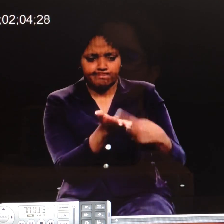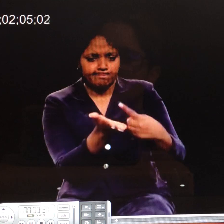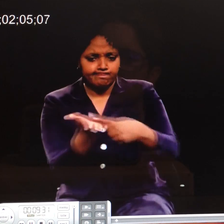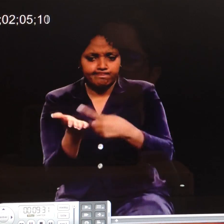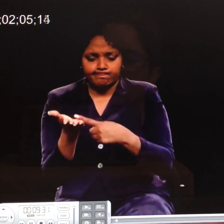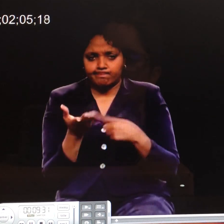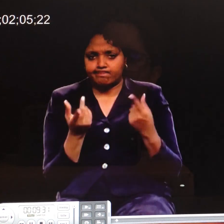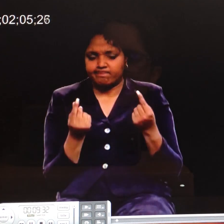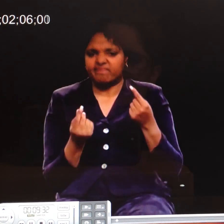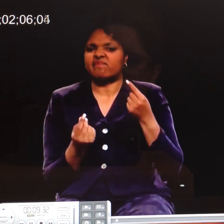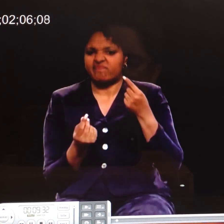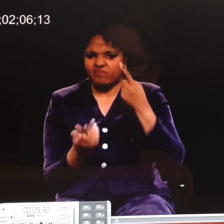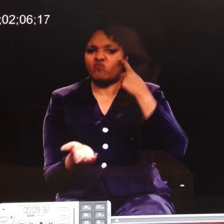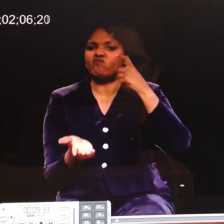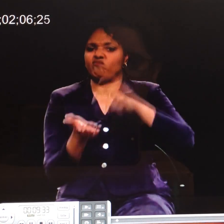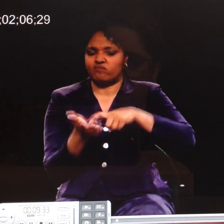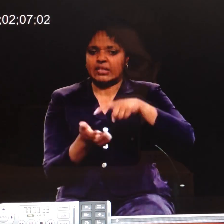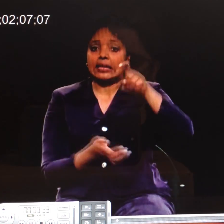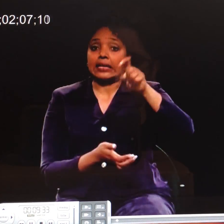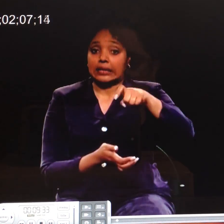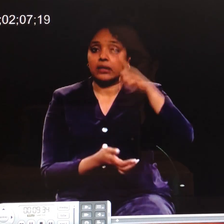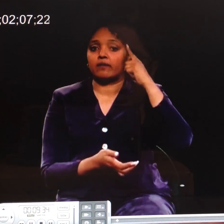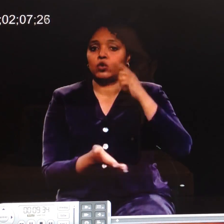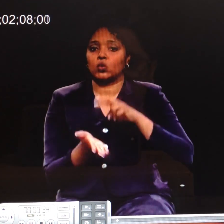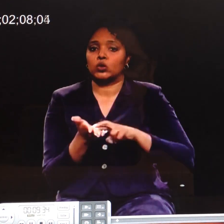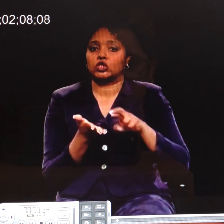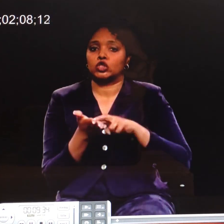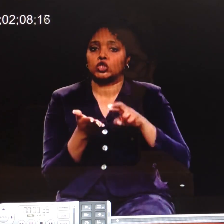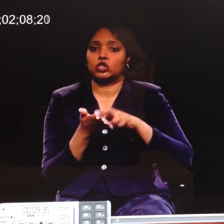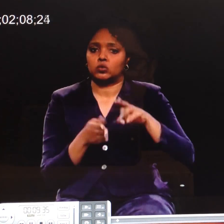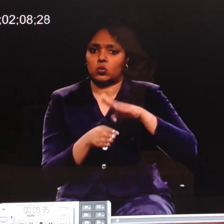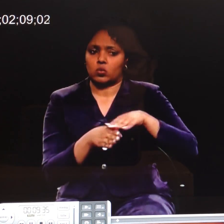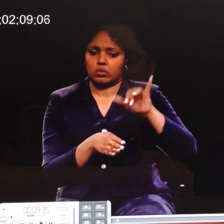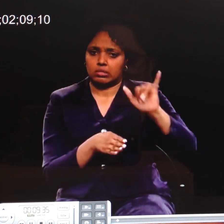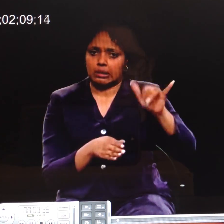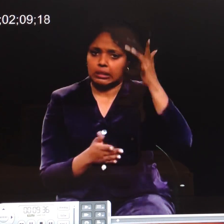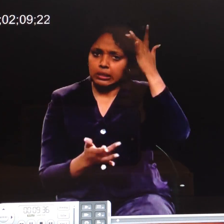symptoms. So they went ahead and gathered once again.